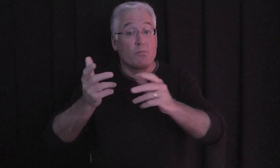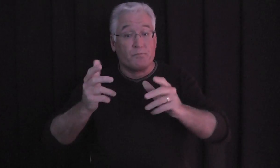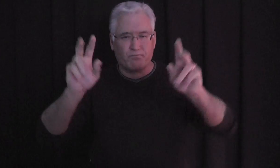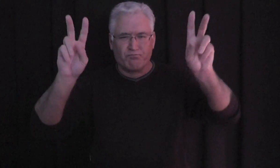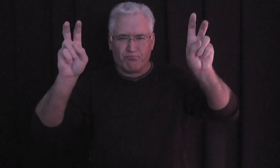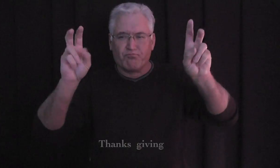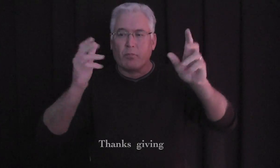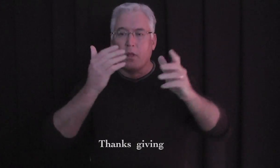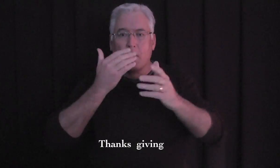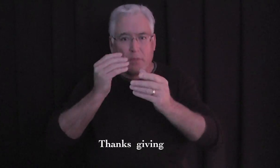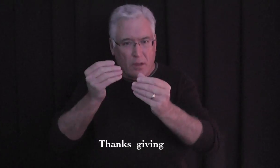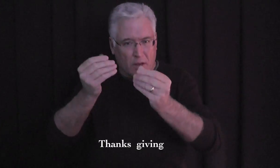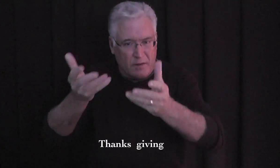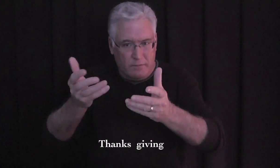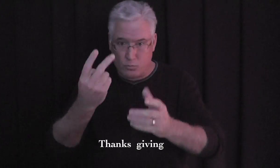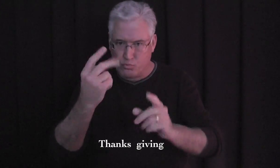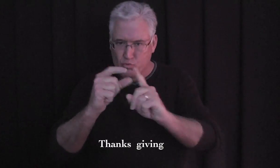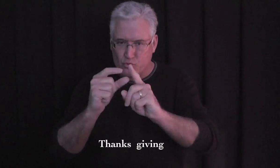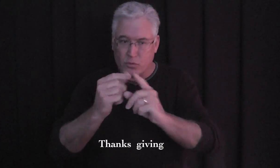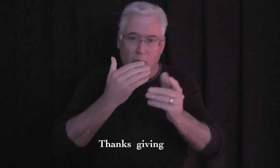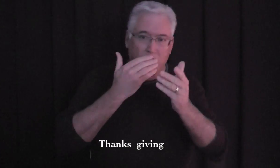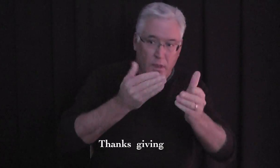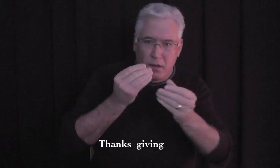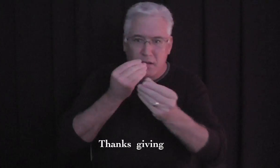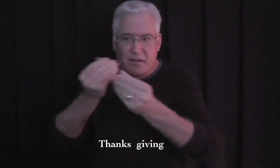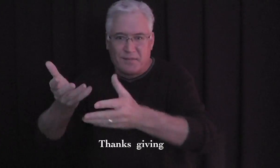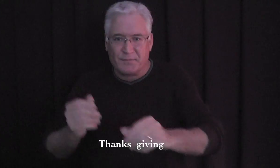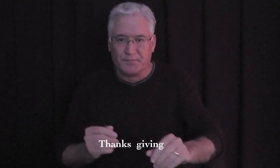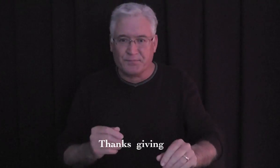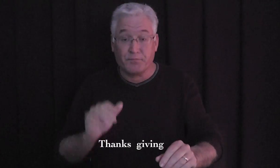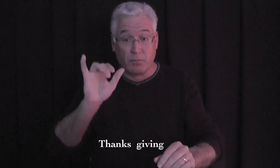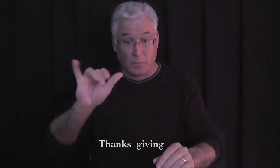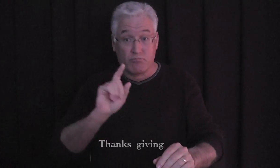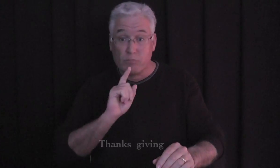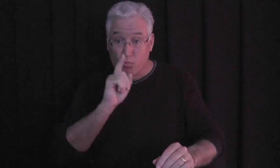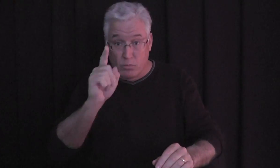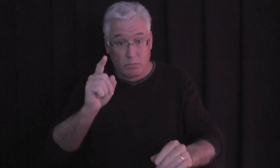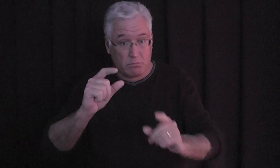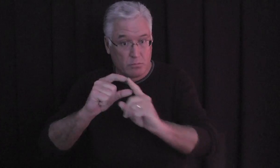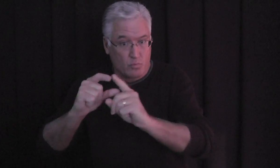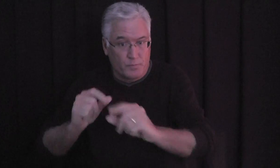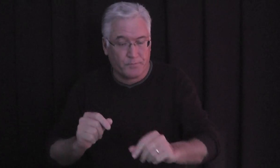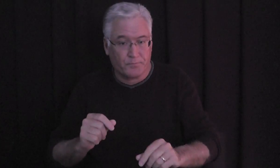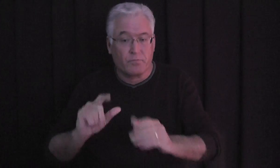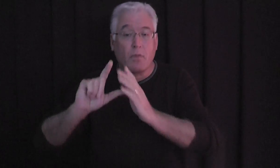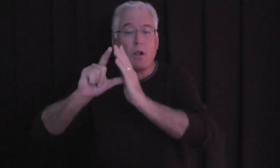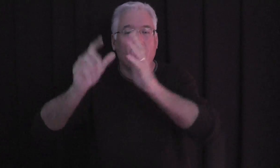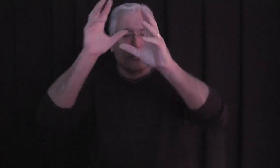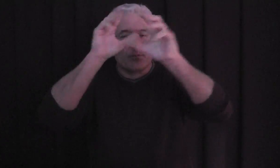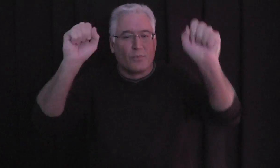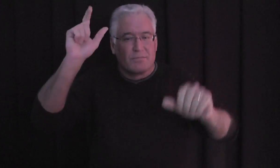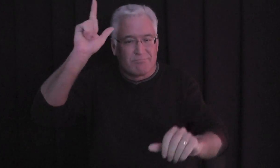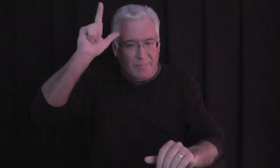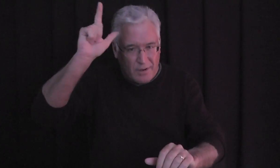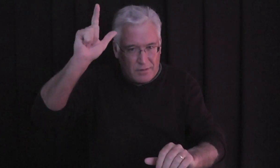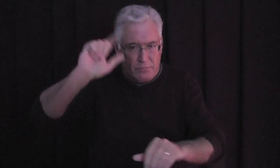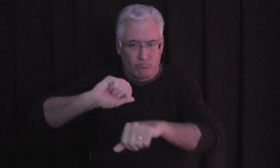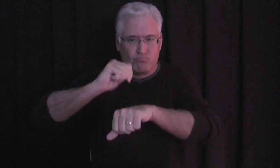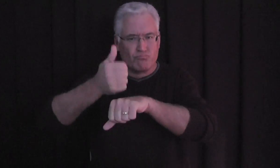the word Thanksgiving, in the beginning, it was two words, thanks and giving. And that was really what it was. And later, President